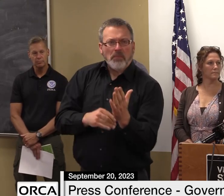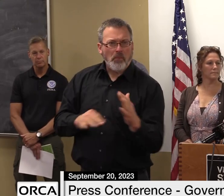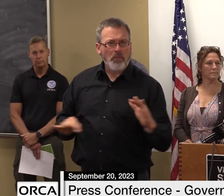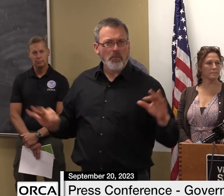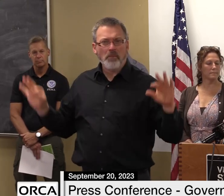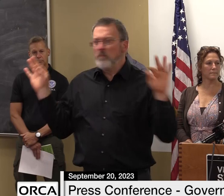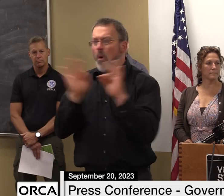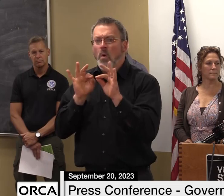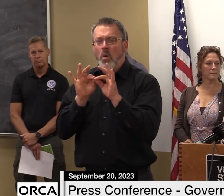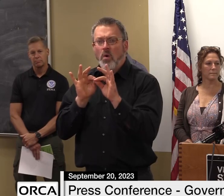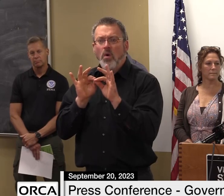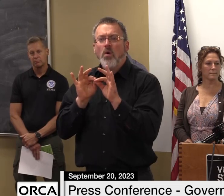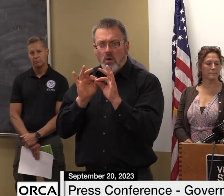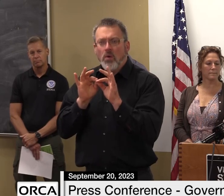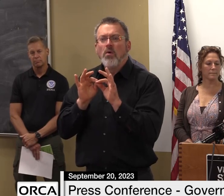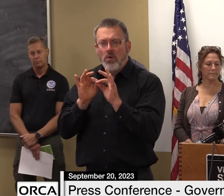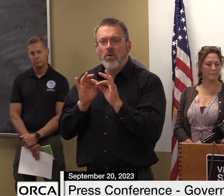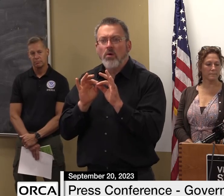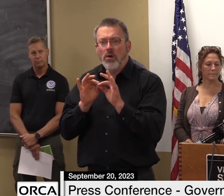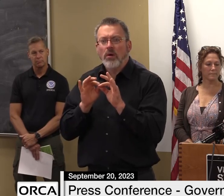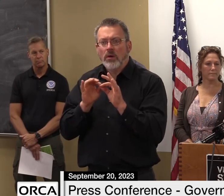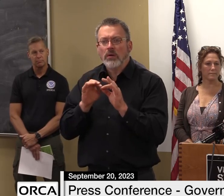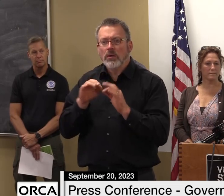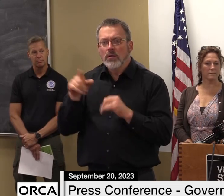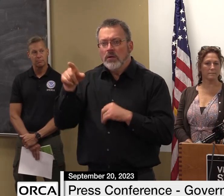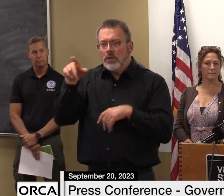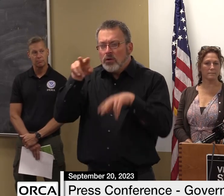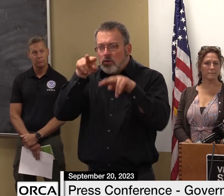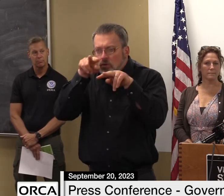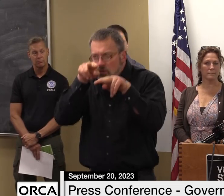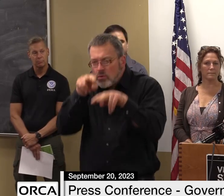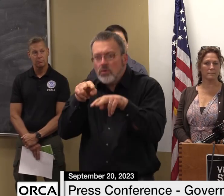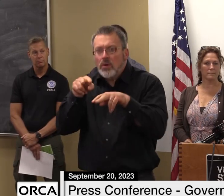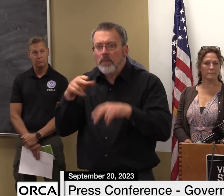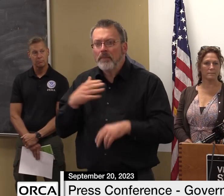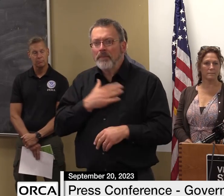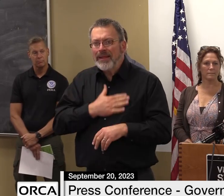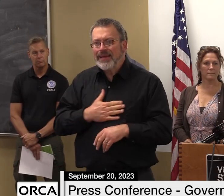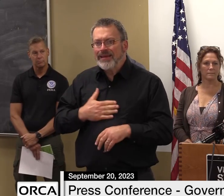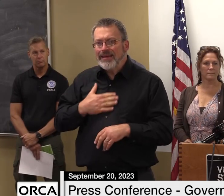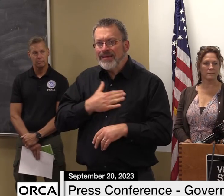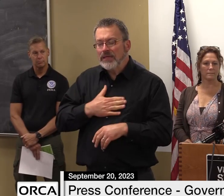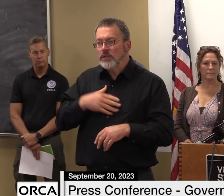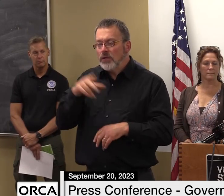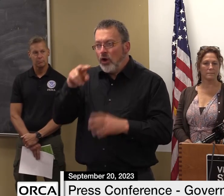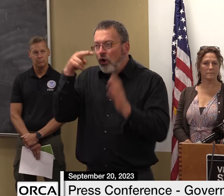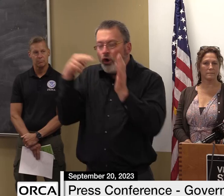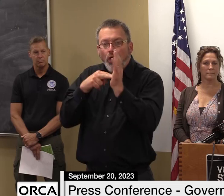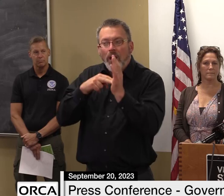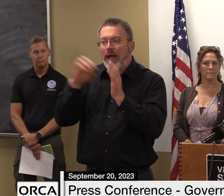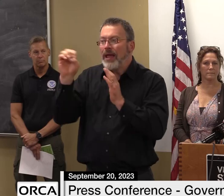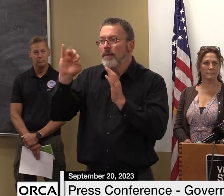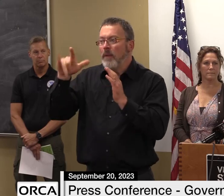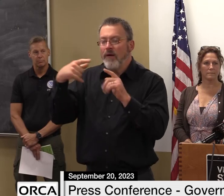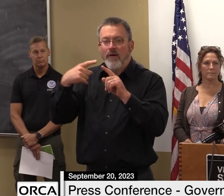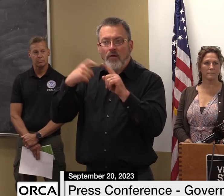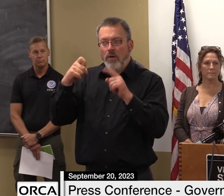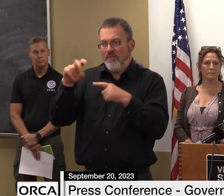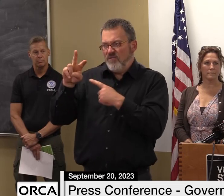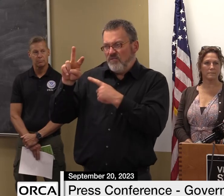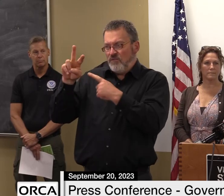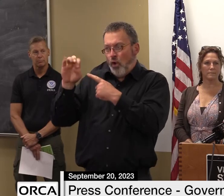make sure you check the email address, and it is a vermont.gov email. That's Vermont spelled